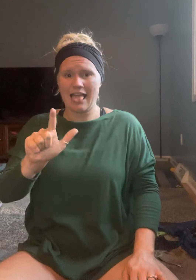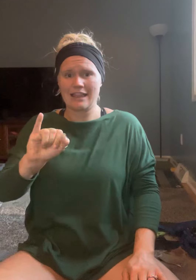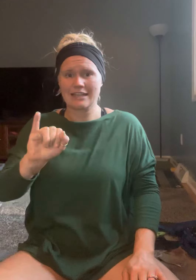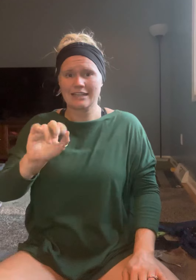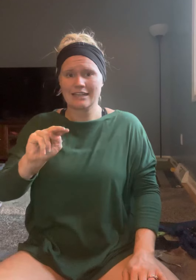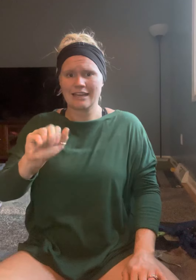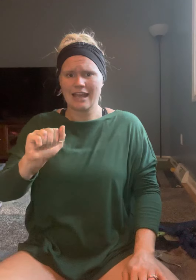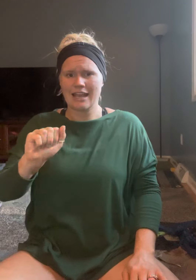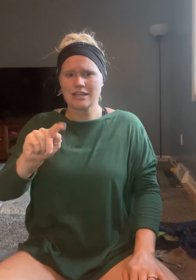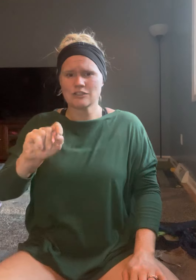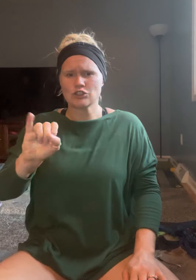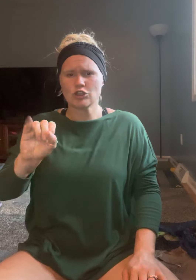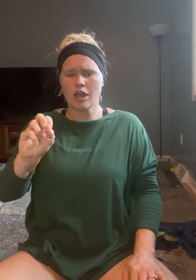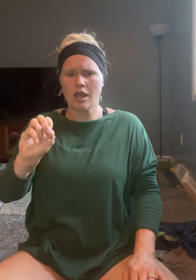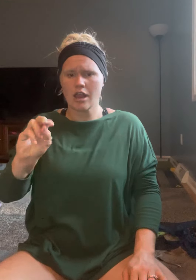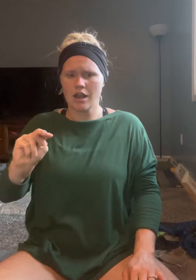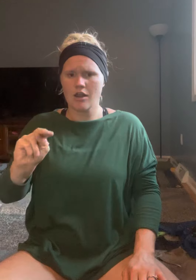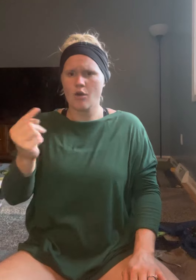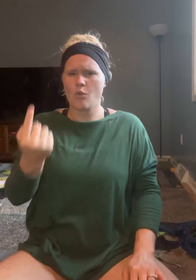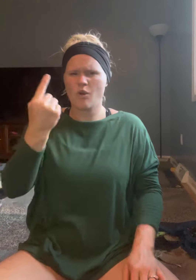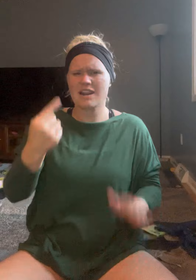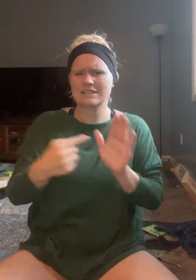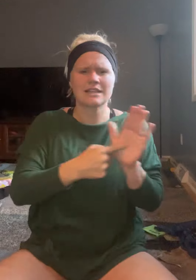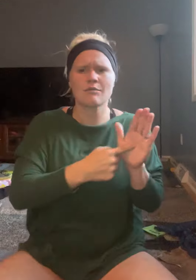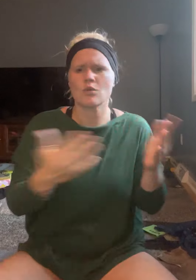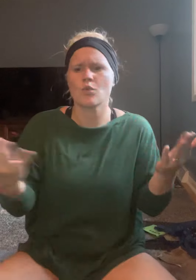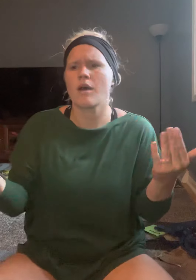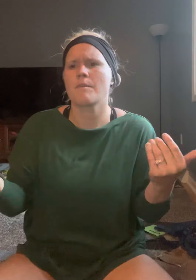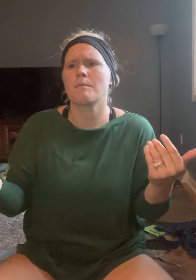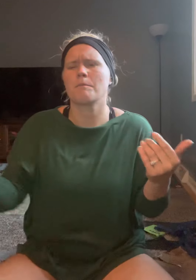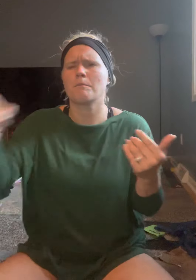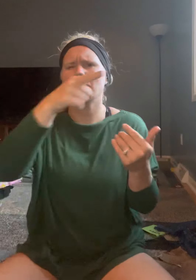as evaporation goes? Somebody remember? Danny?